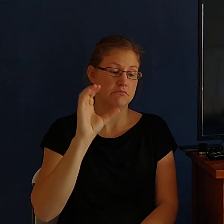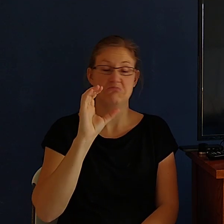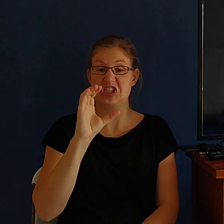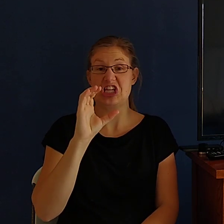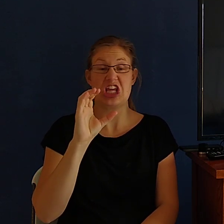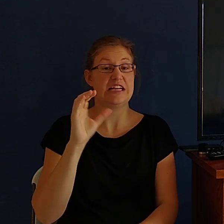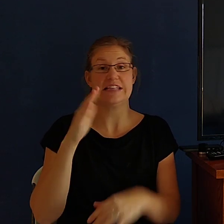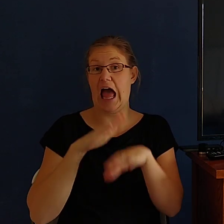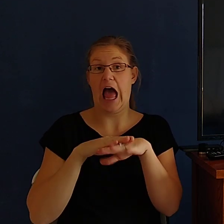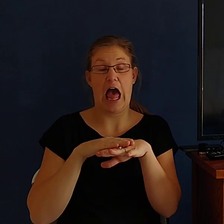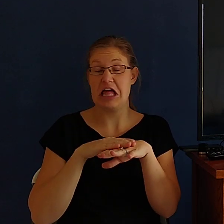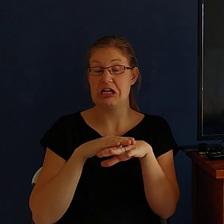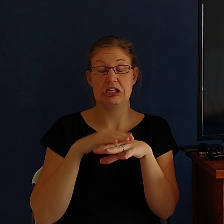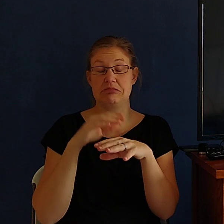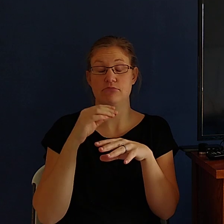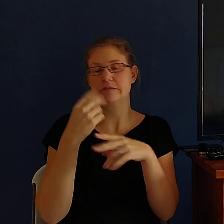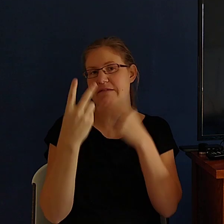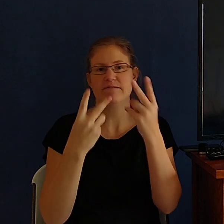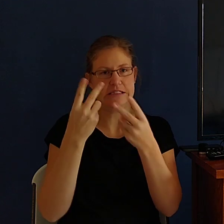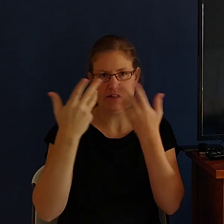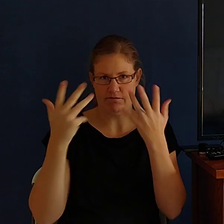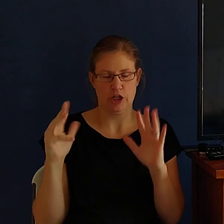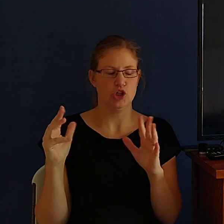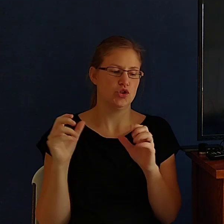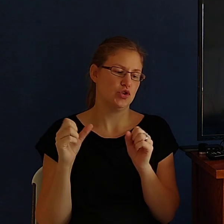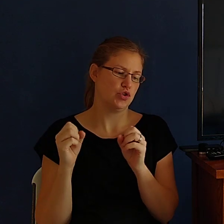discovered or have been visited. So it's only